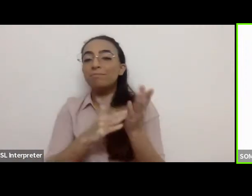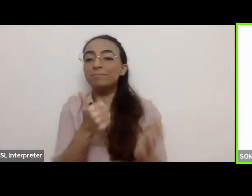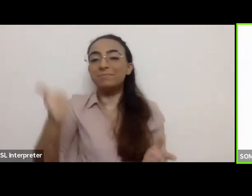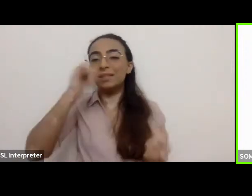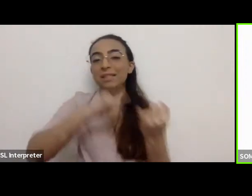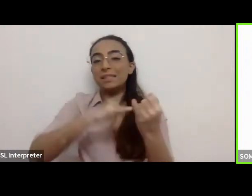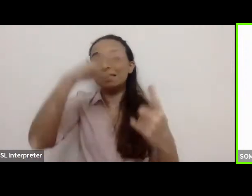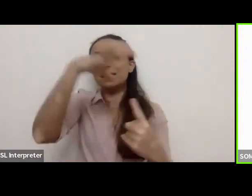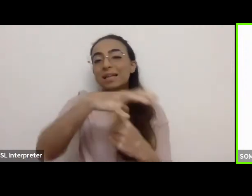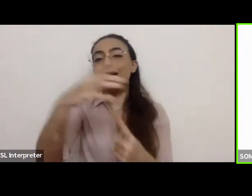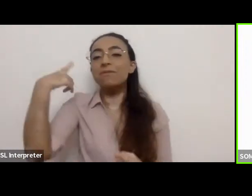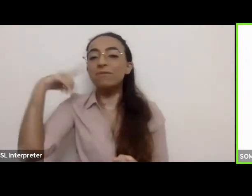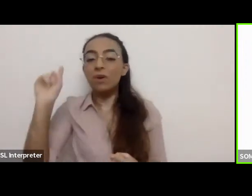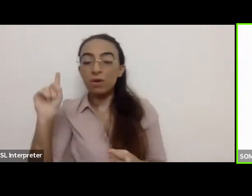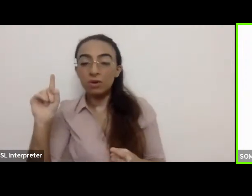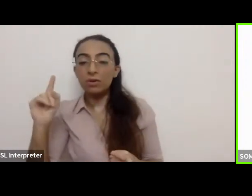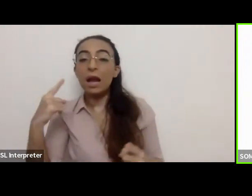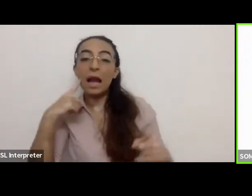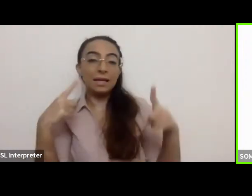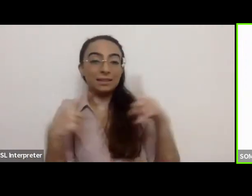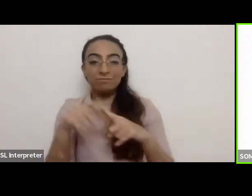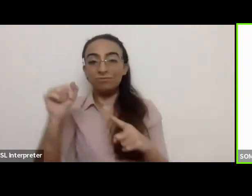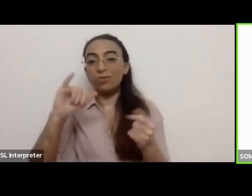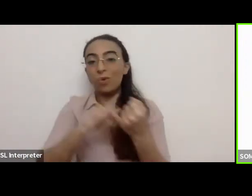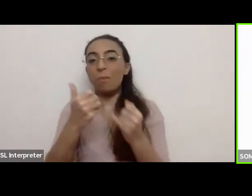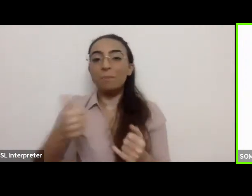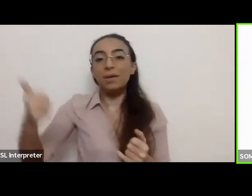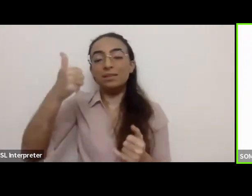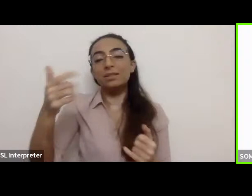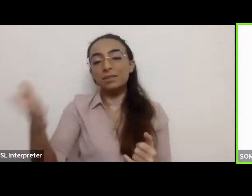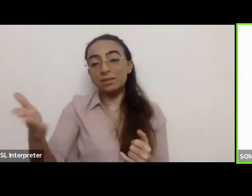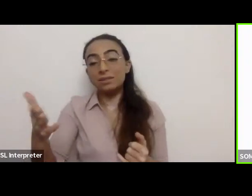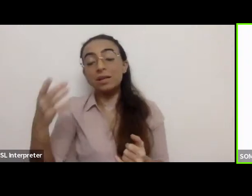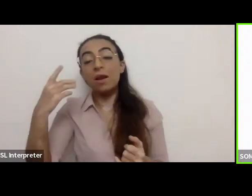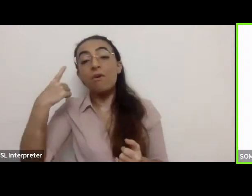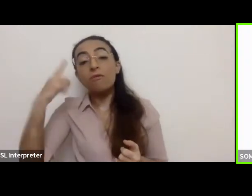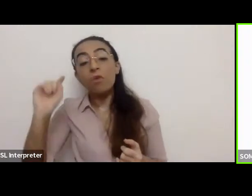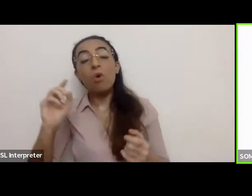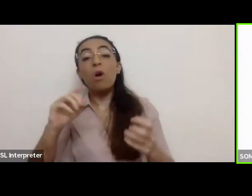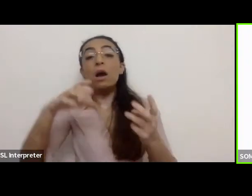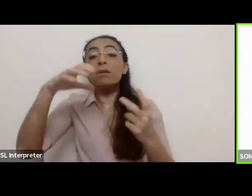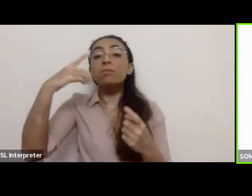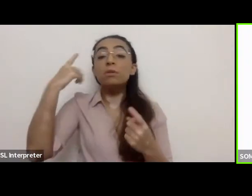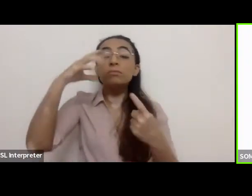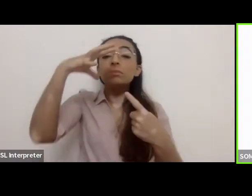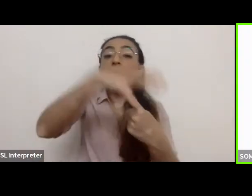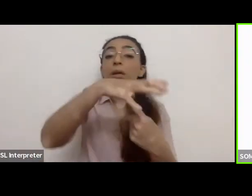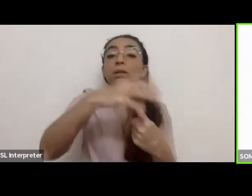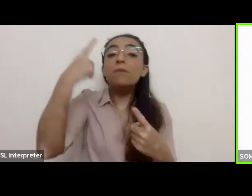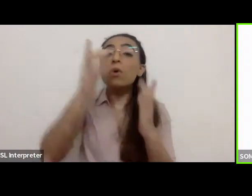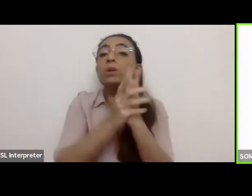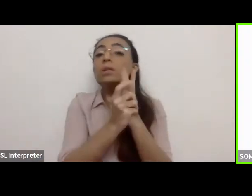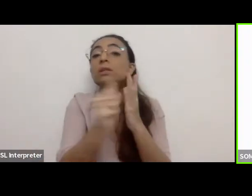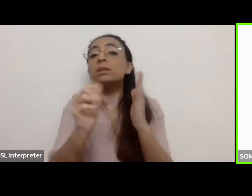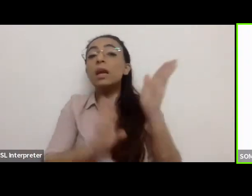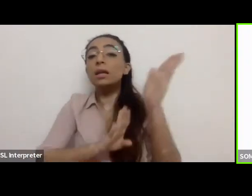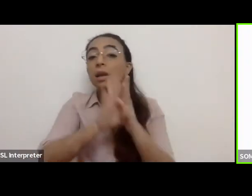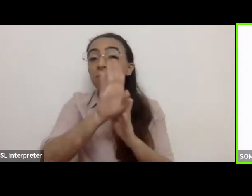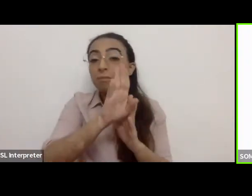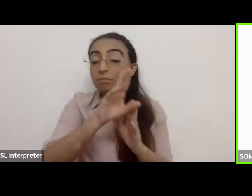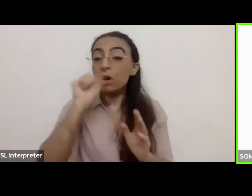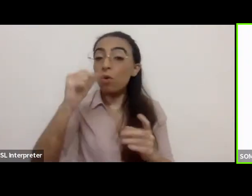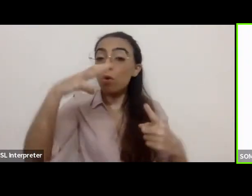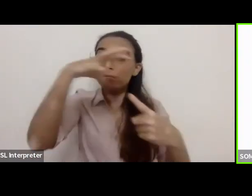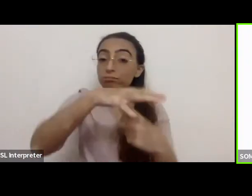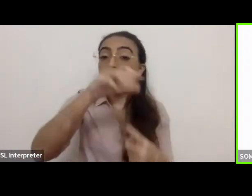for IT and also the Minister of State for Skill Development. And I think both of them have a big role